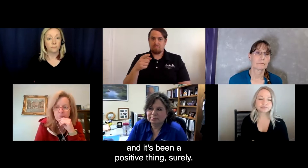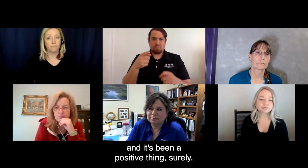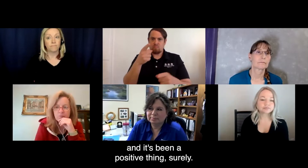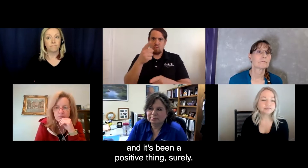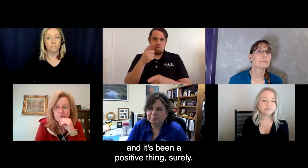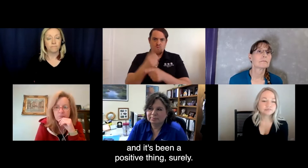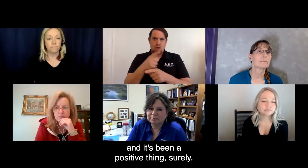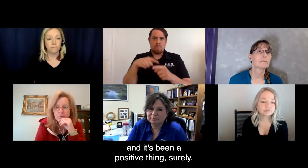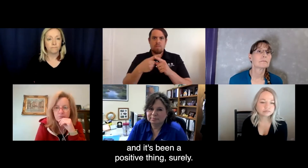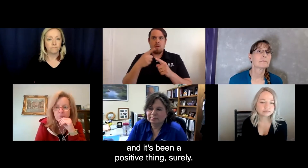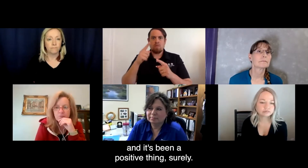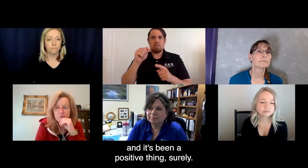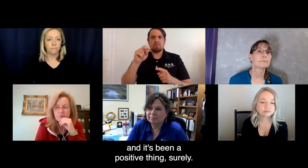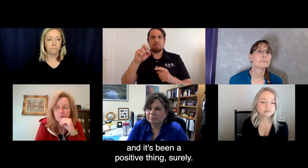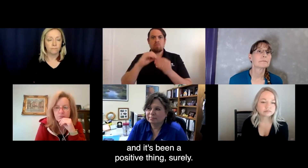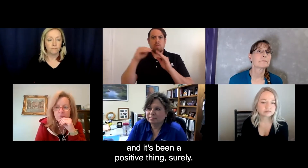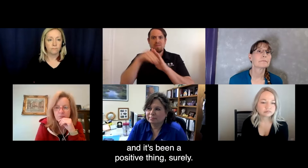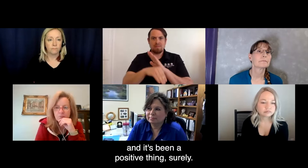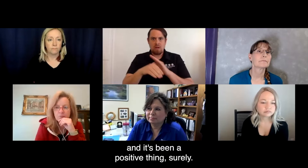and it's been a positive thing, surely.